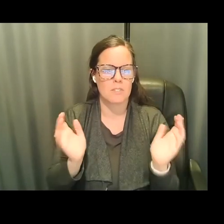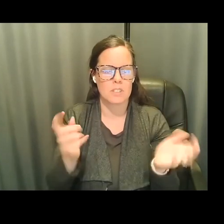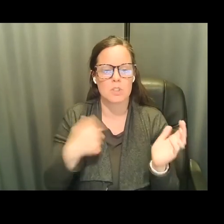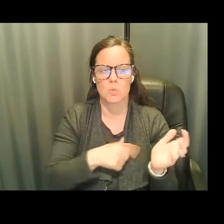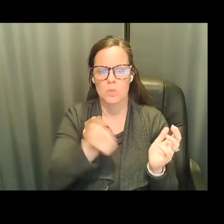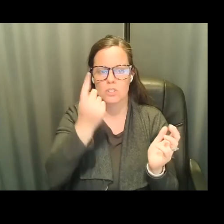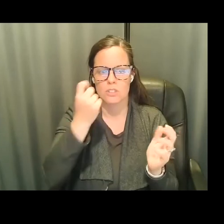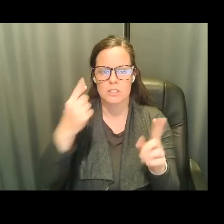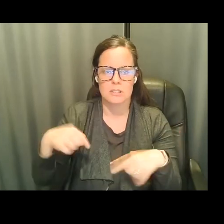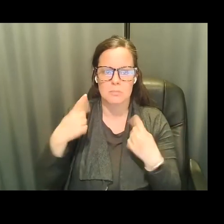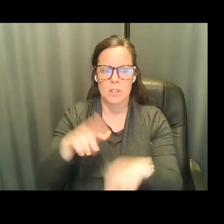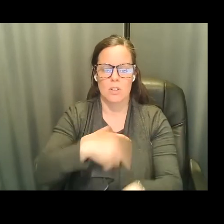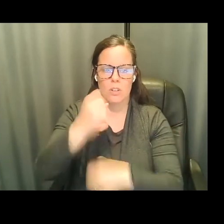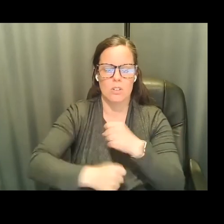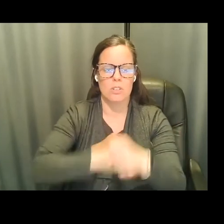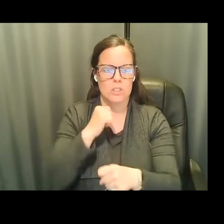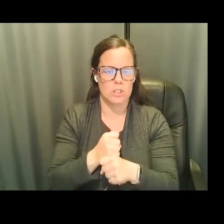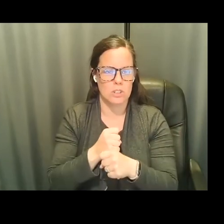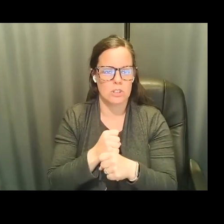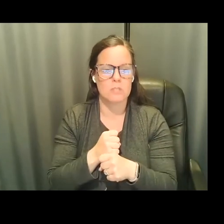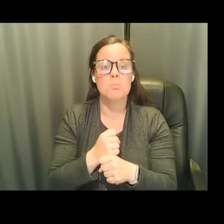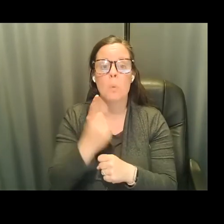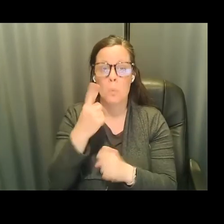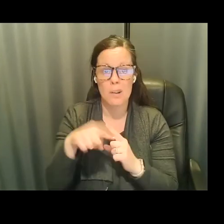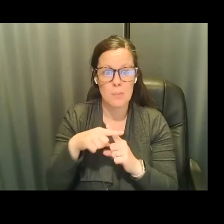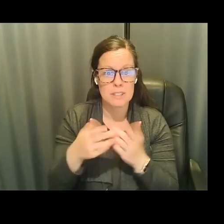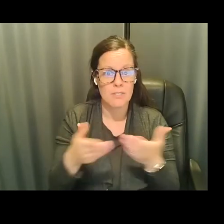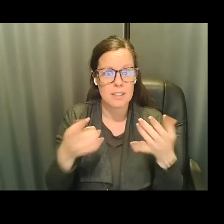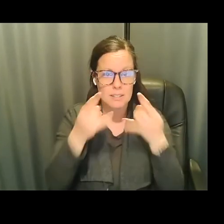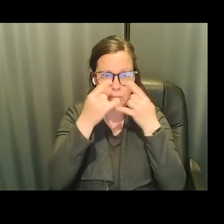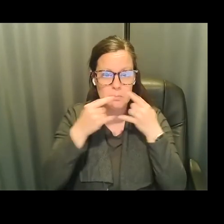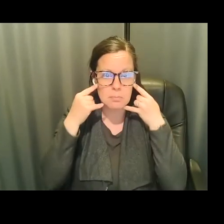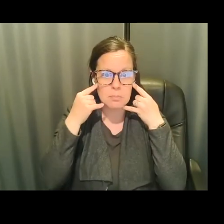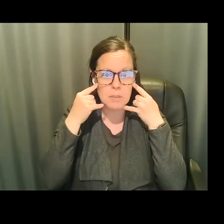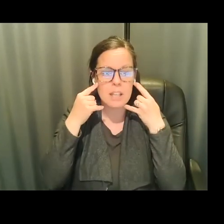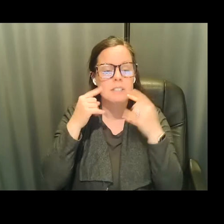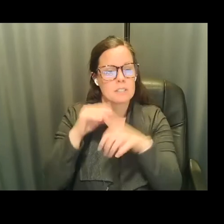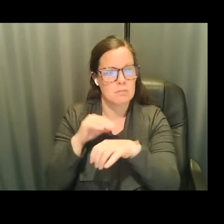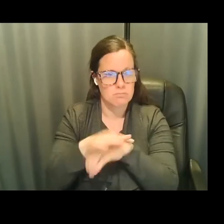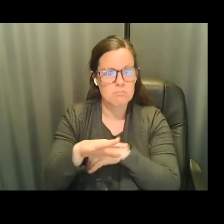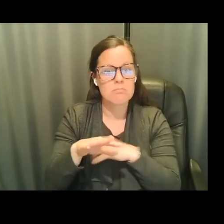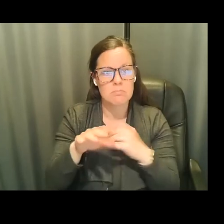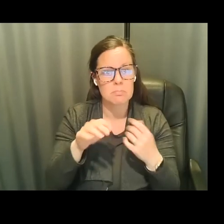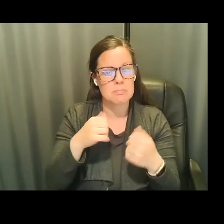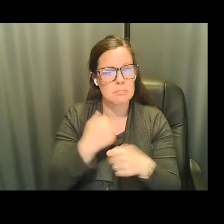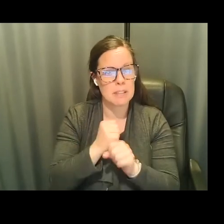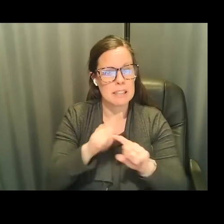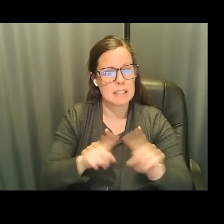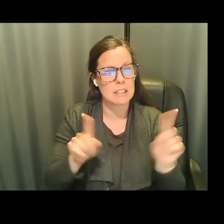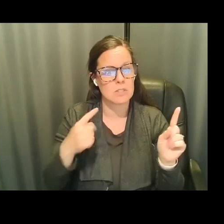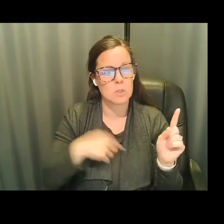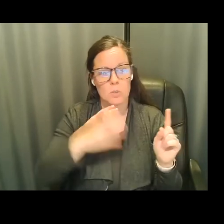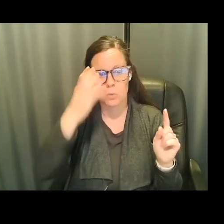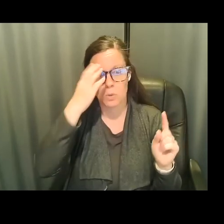been a long year. One bright spot is that masks are making a difference. We know this because we have seen